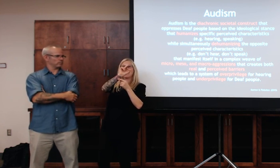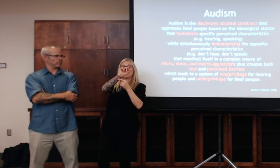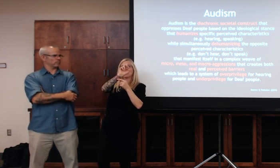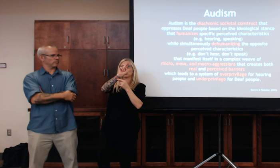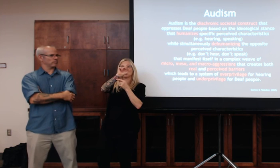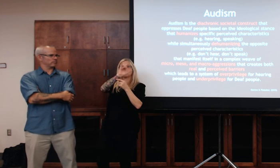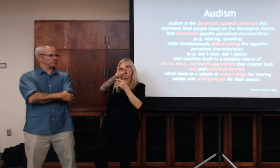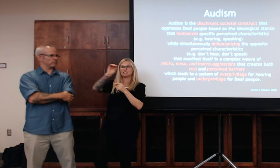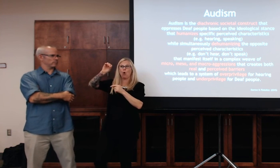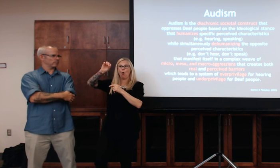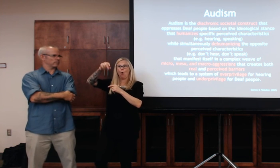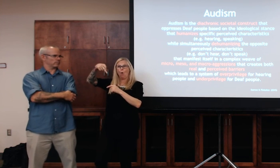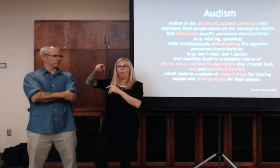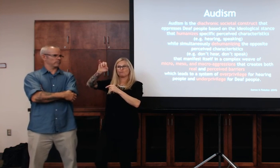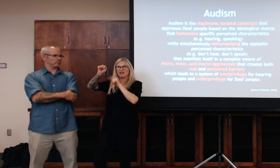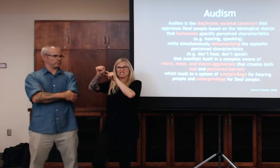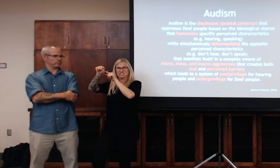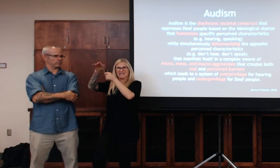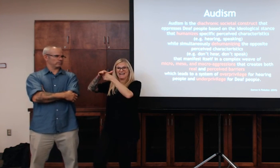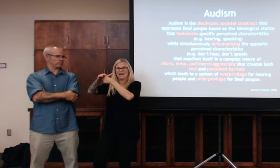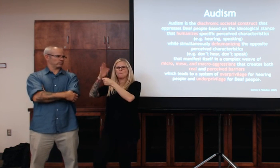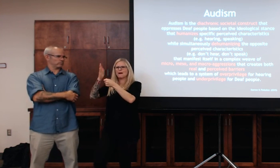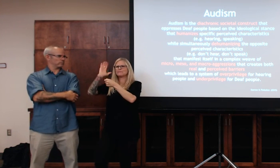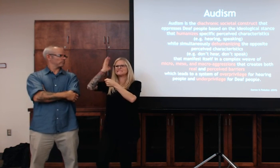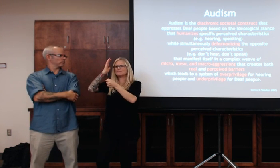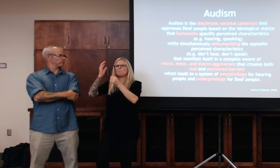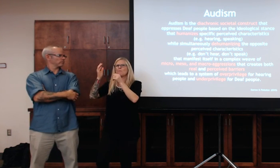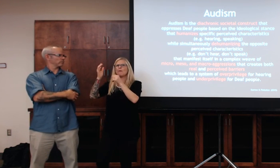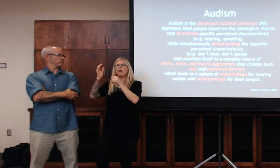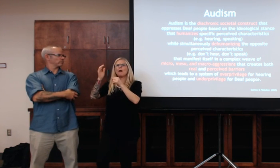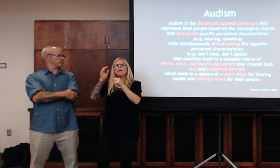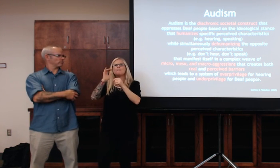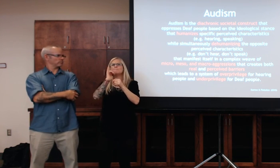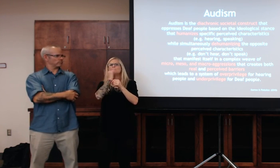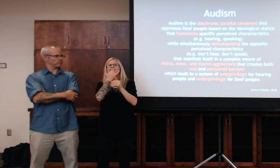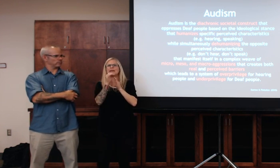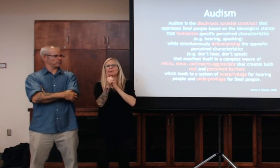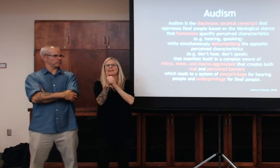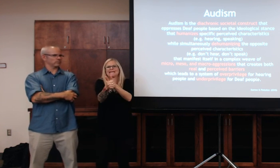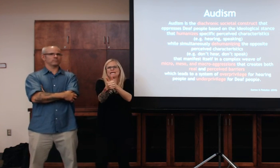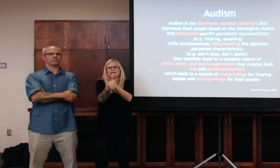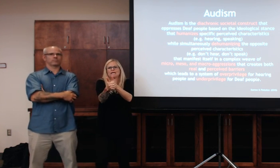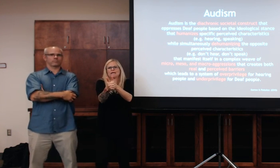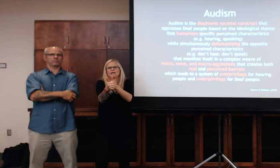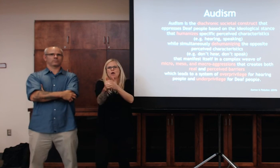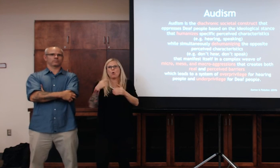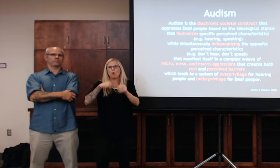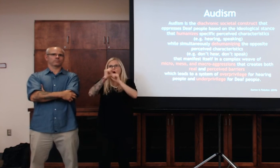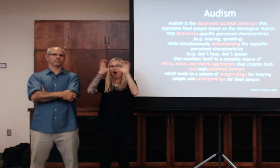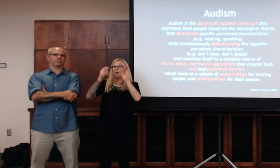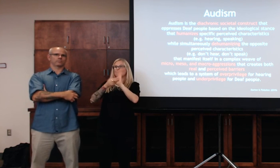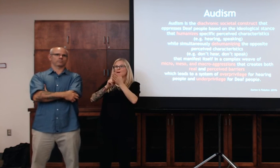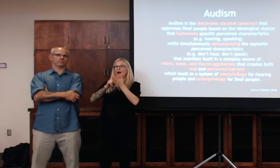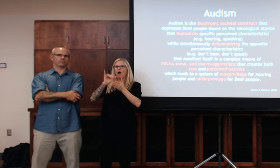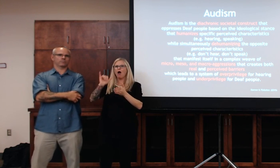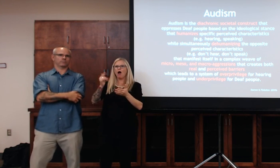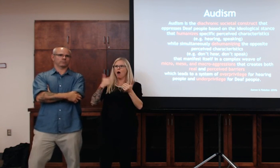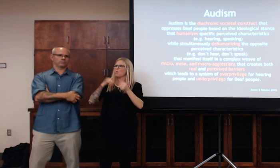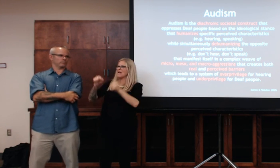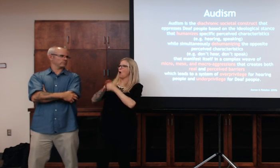The use of internalized oppression, it might seem misleading, if you will, thinking that, oh yes, we can